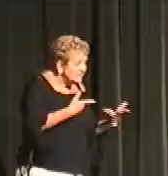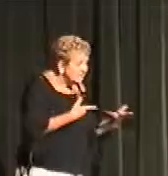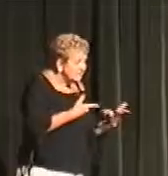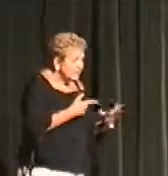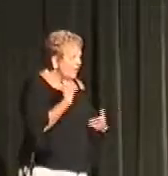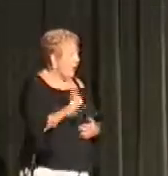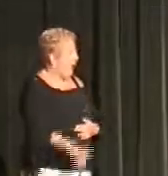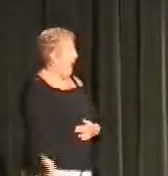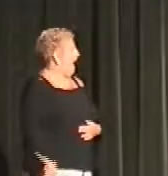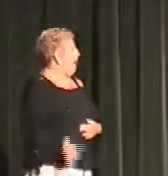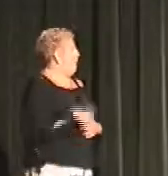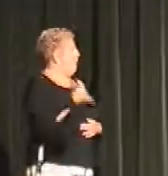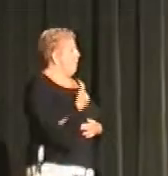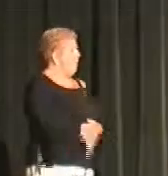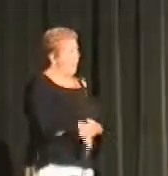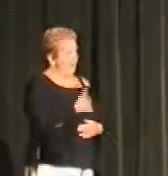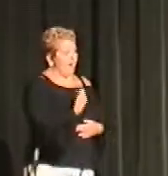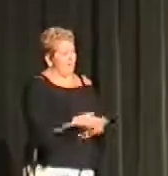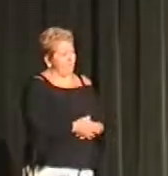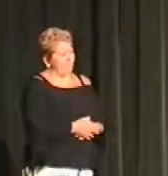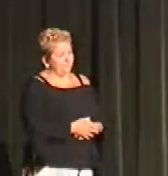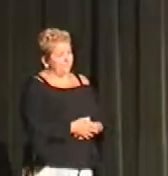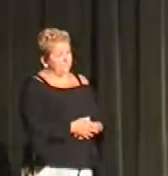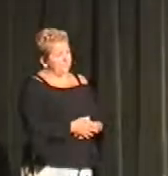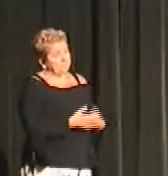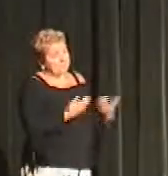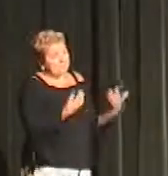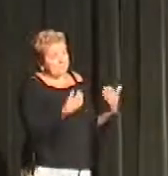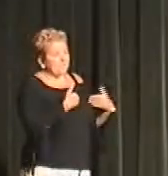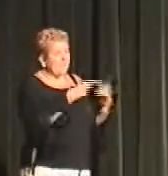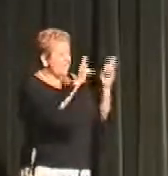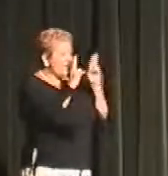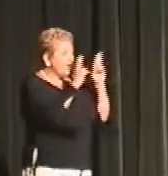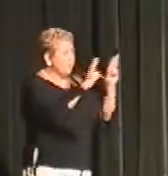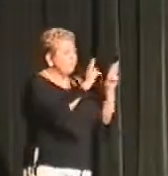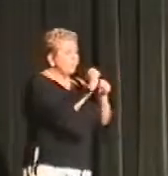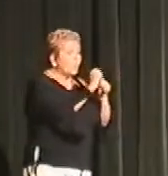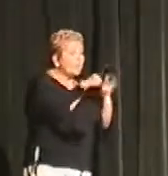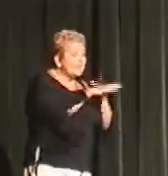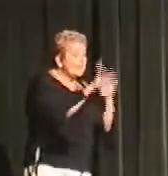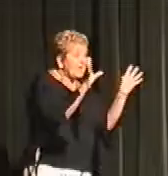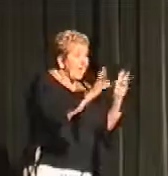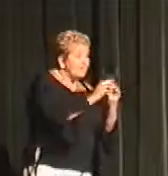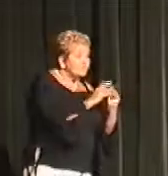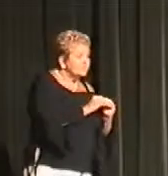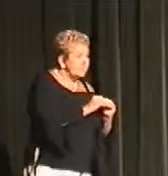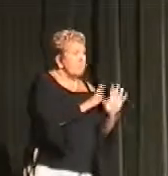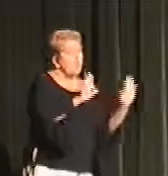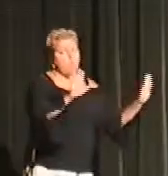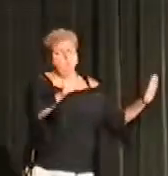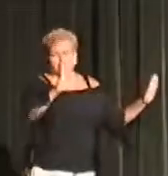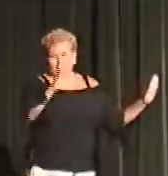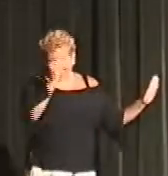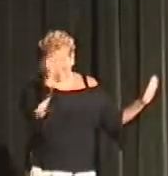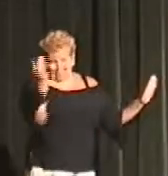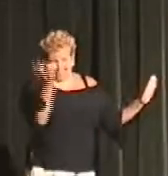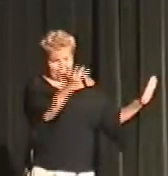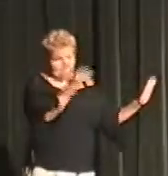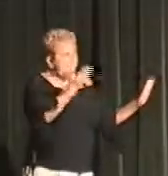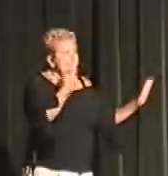You know, I've had the privilege of working on conferences, and by the way, thank you all so much, all of you who worked on it. You really